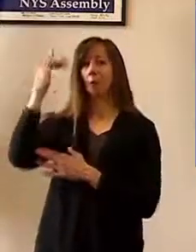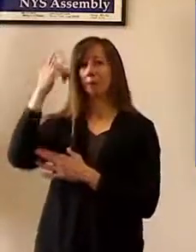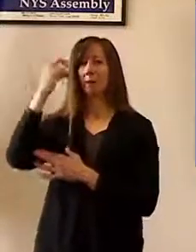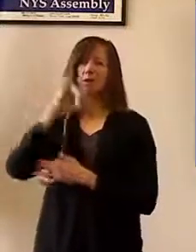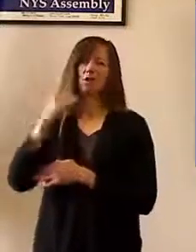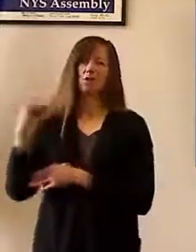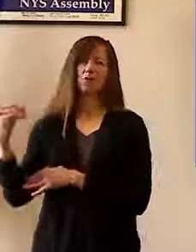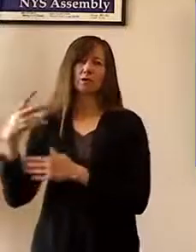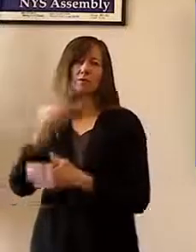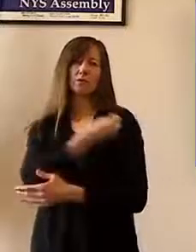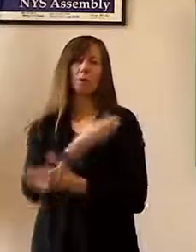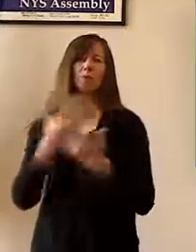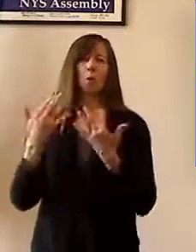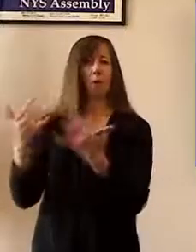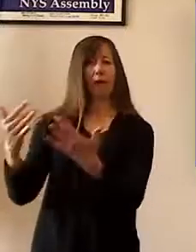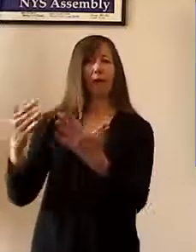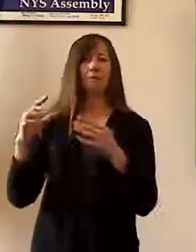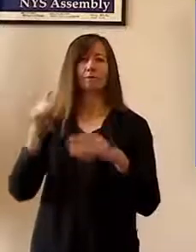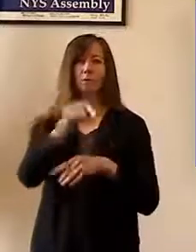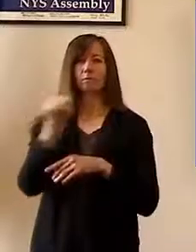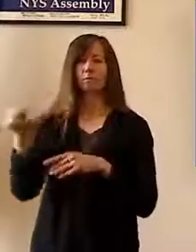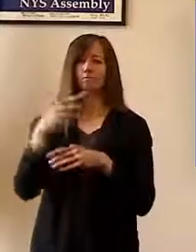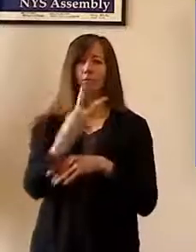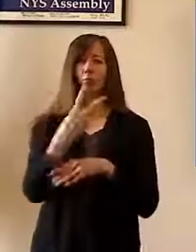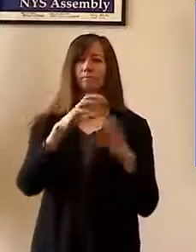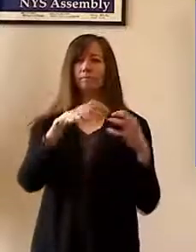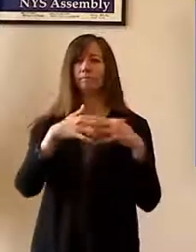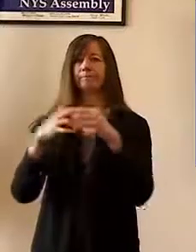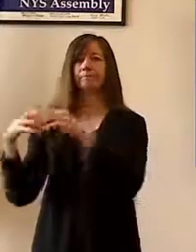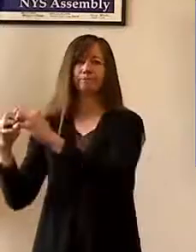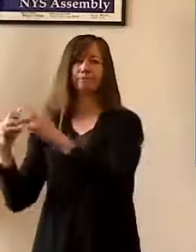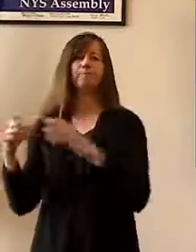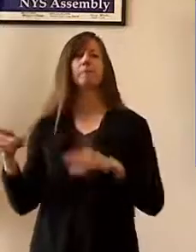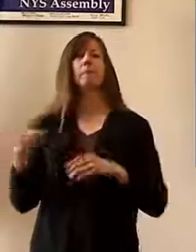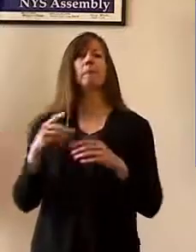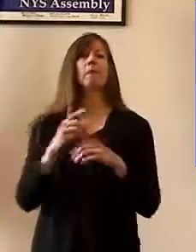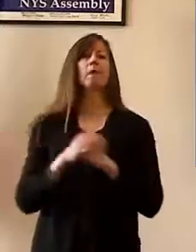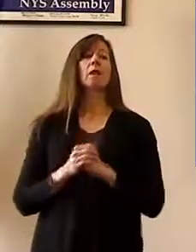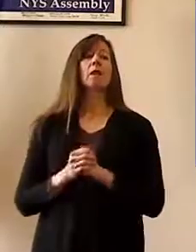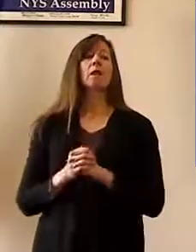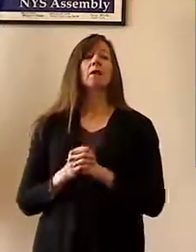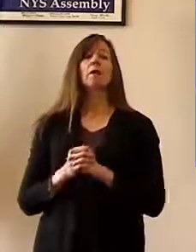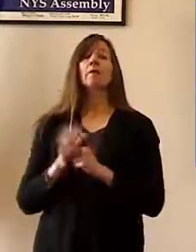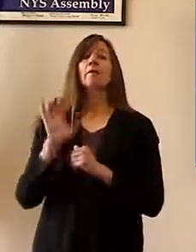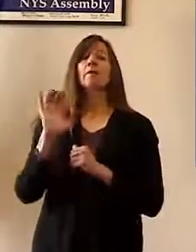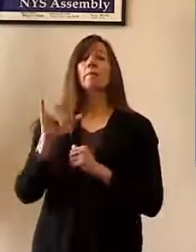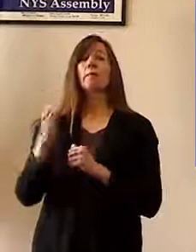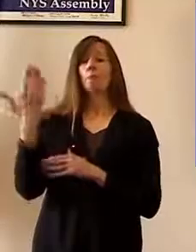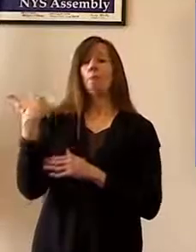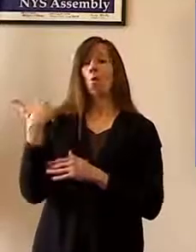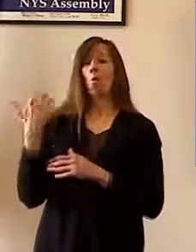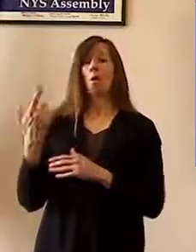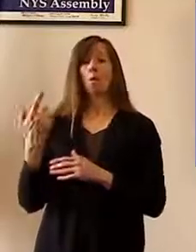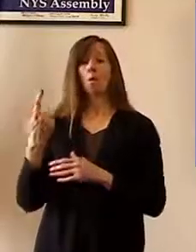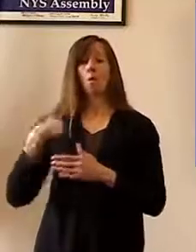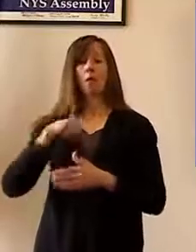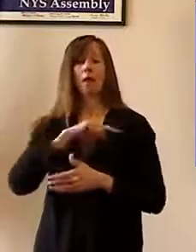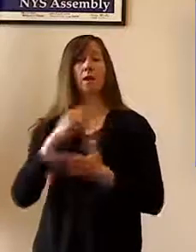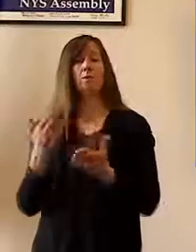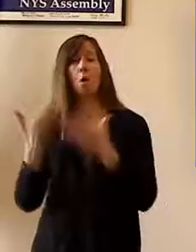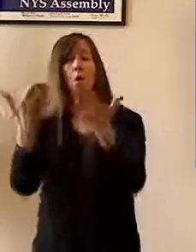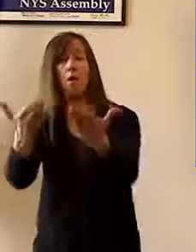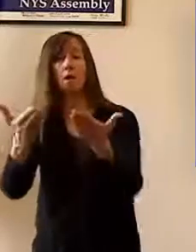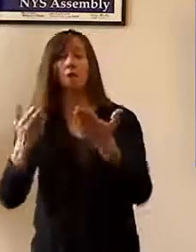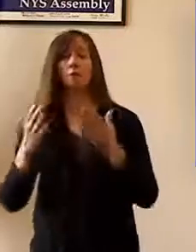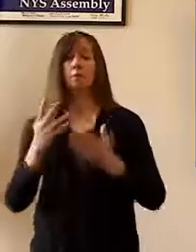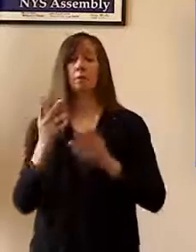us to attend one of those clinics, they were all offered a Moderna appointment for a Moderna shot at one of our